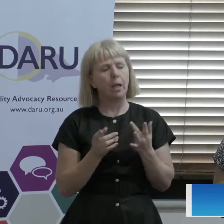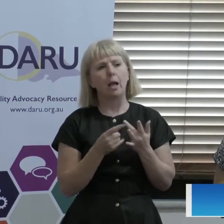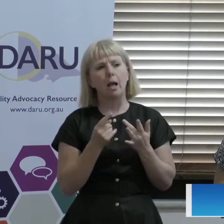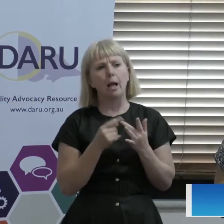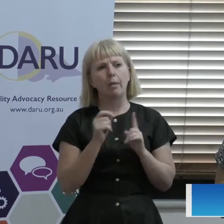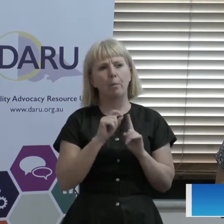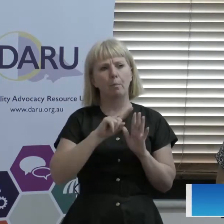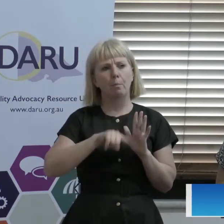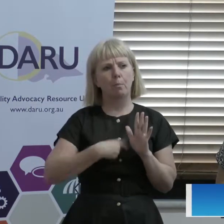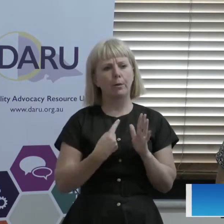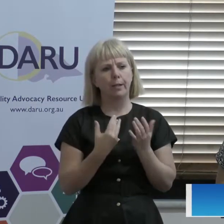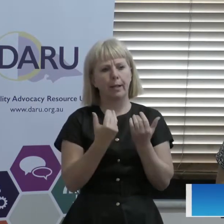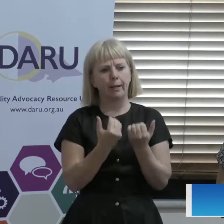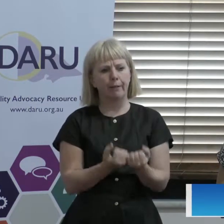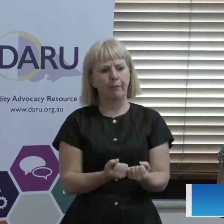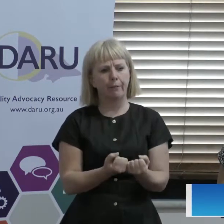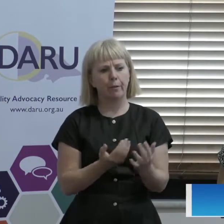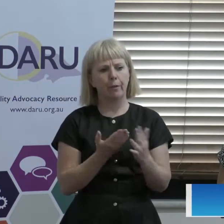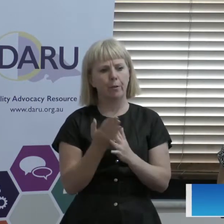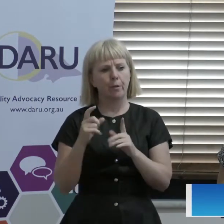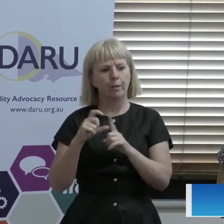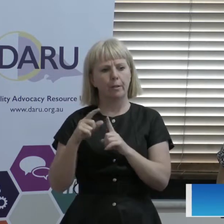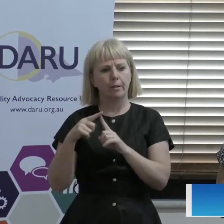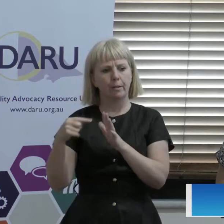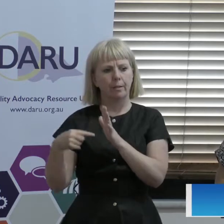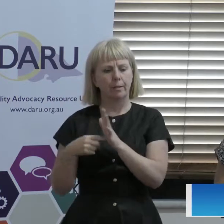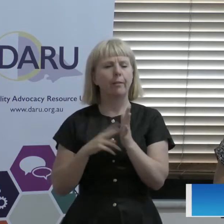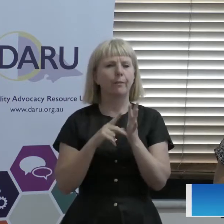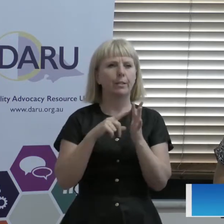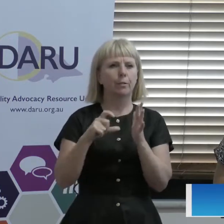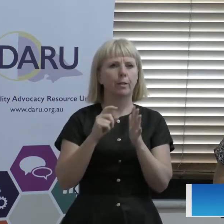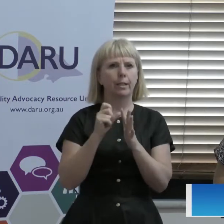project, again through the Victorian Department of Education,